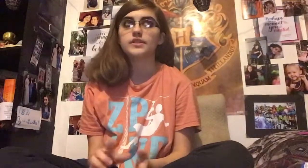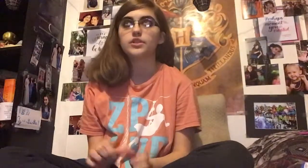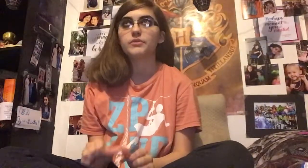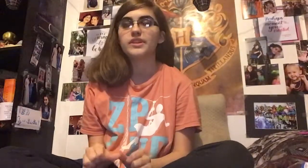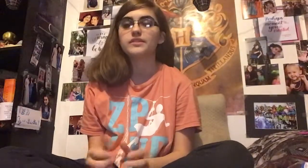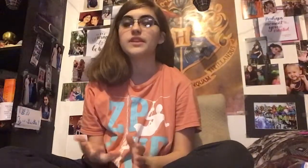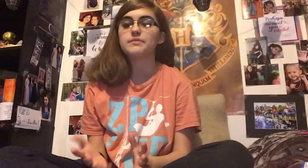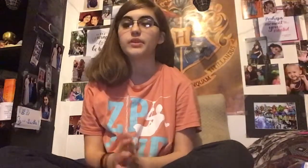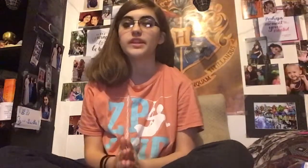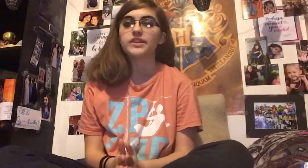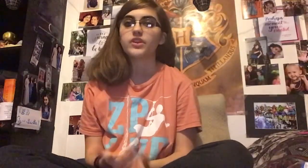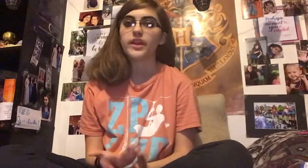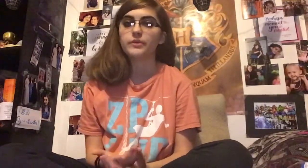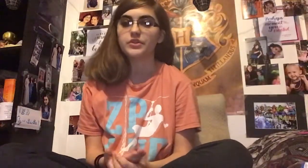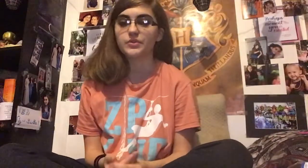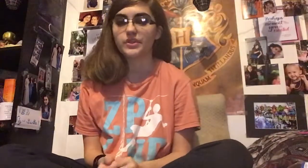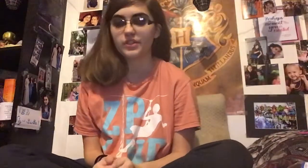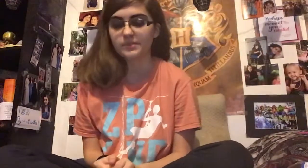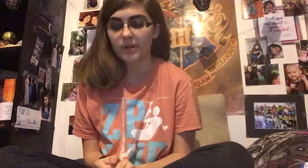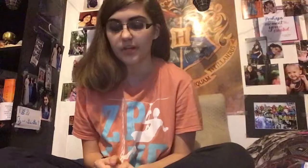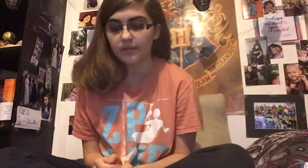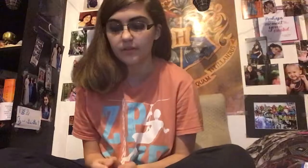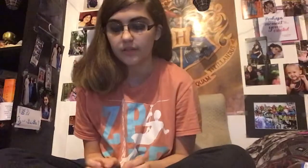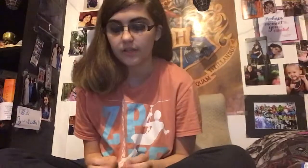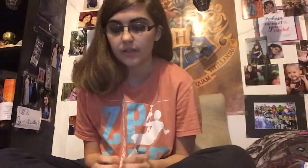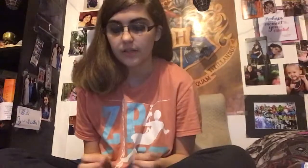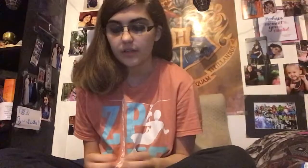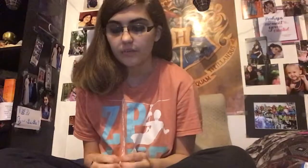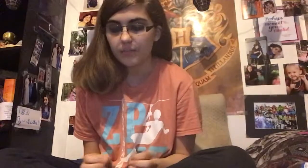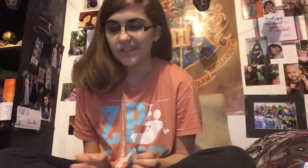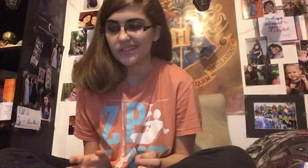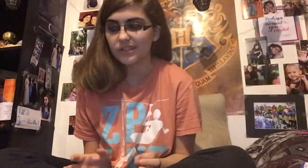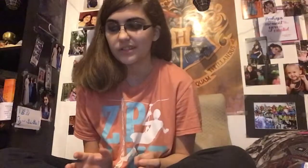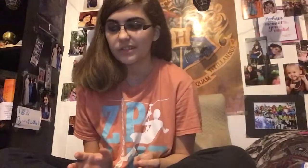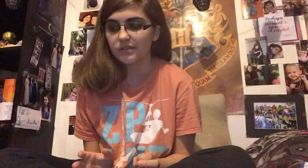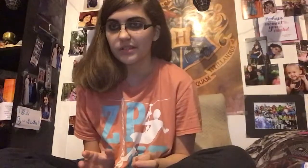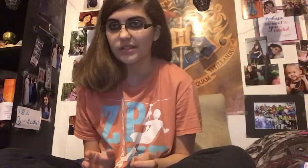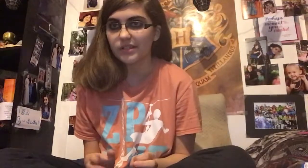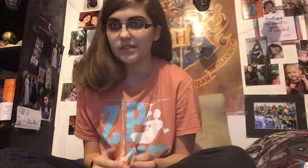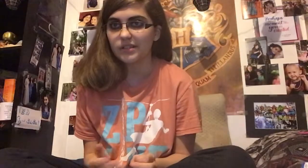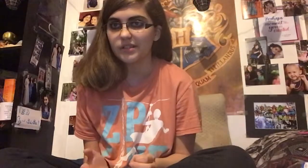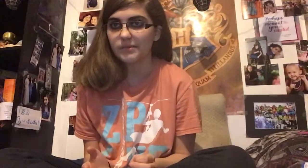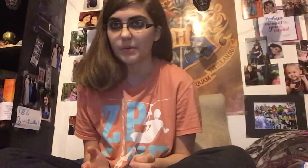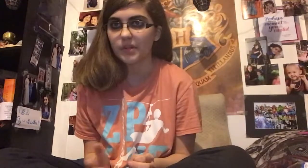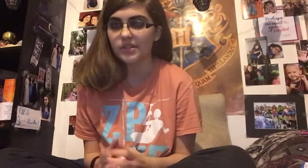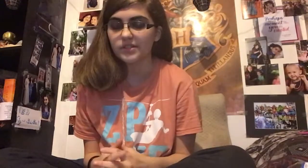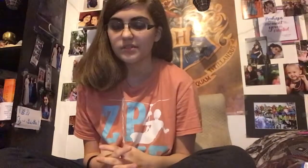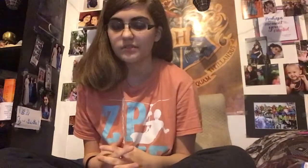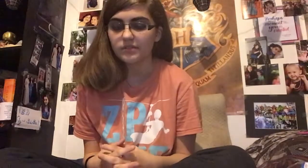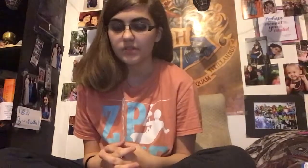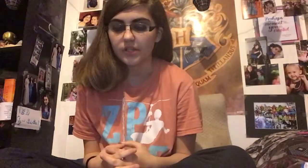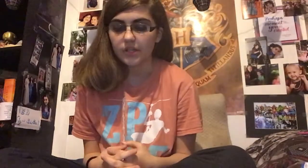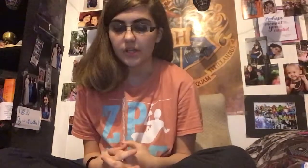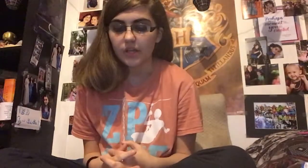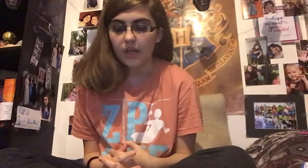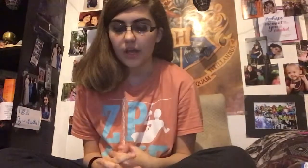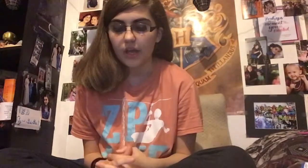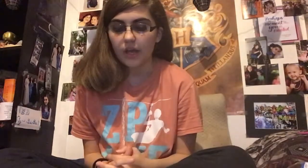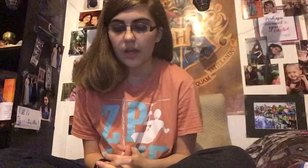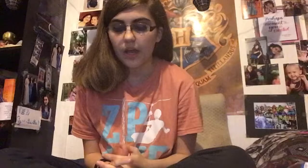still, but it is pretty late, so I can't really do it in a good spot. But it's been a while, so. I